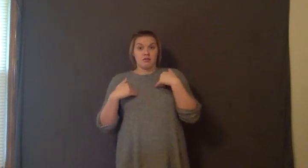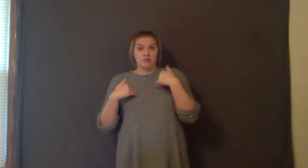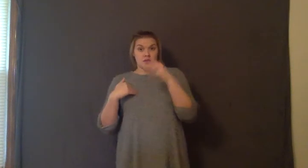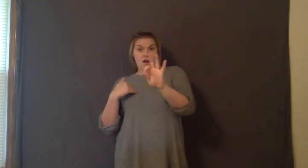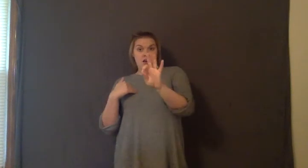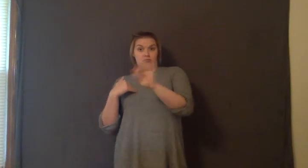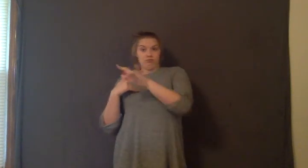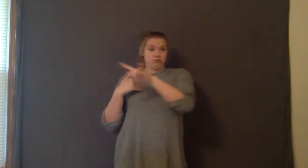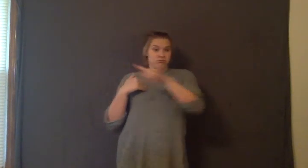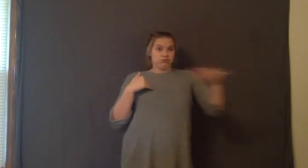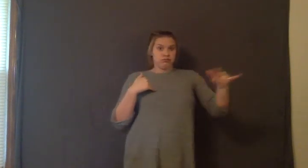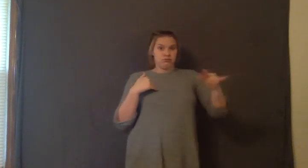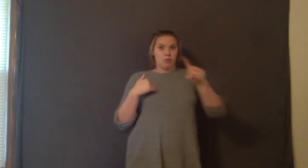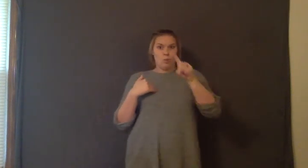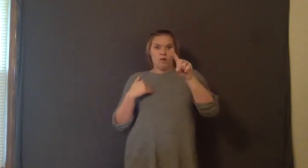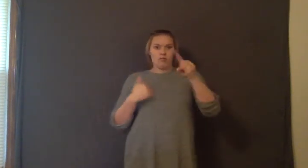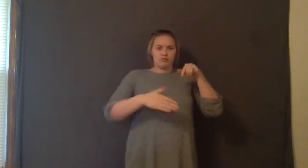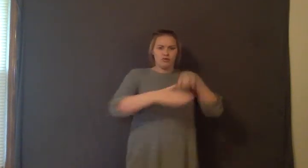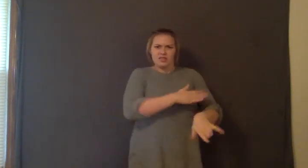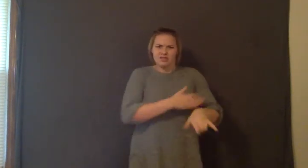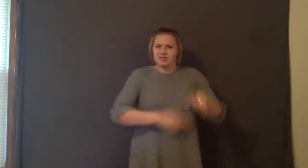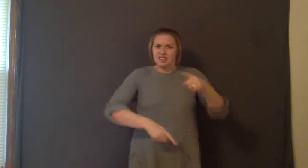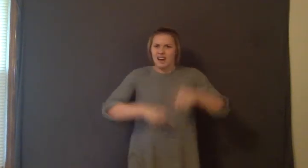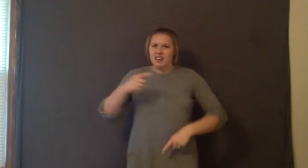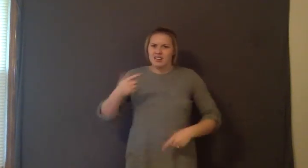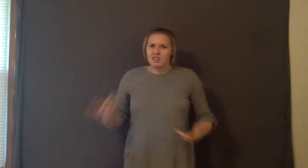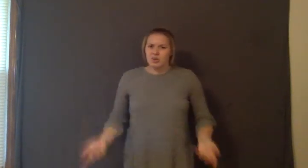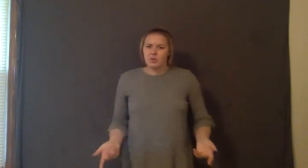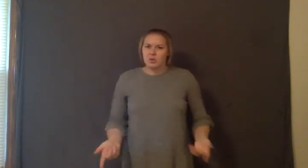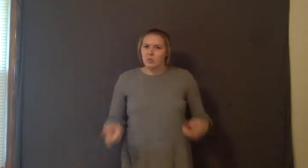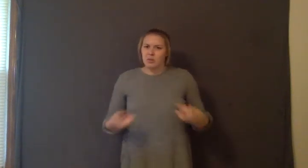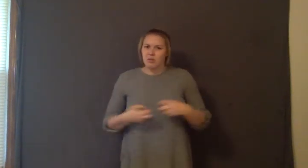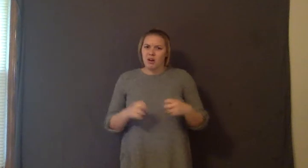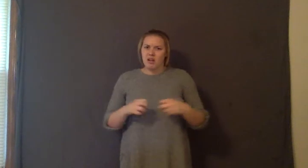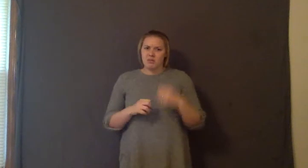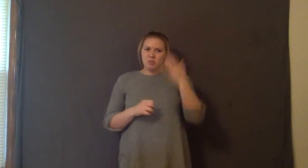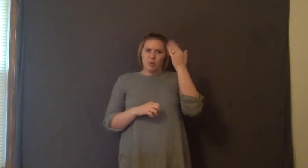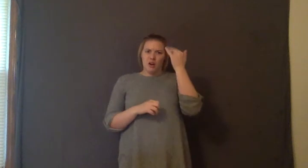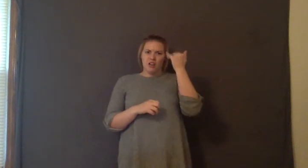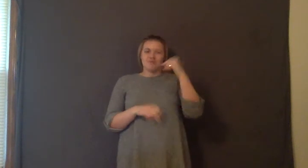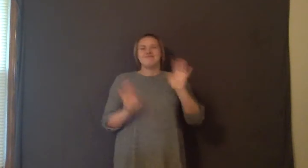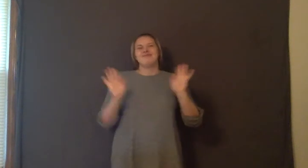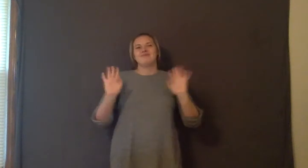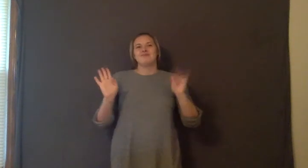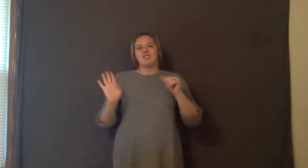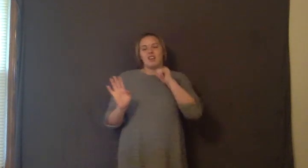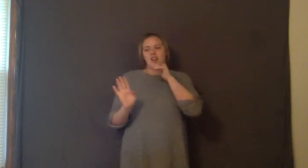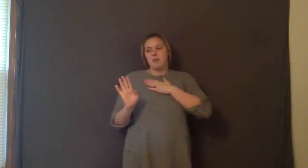can insulate ourselves from this problem. It's not our problem. It's not our burden. It's not our